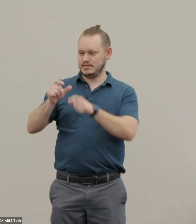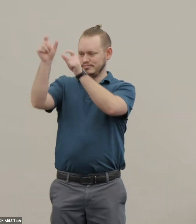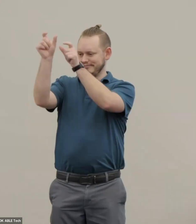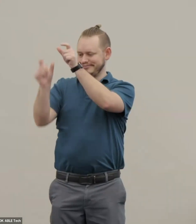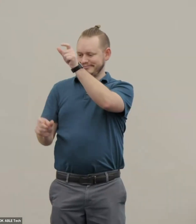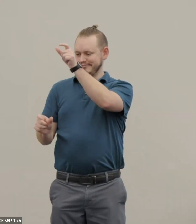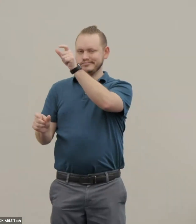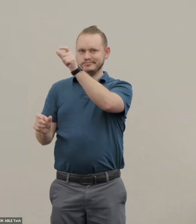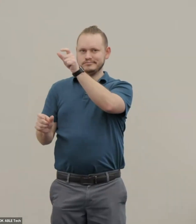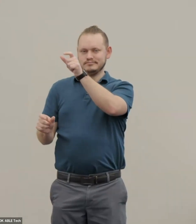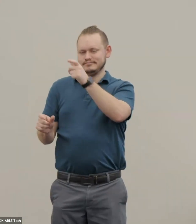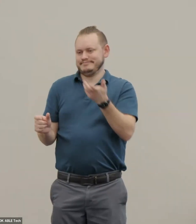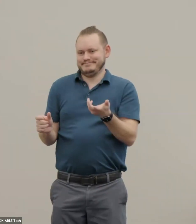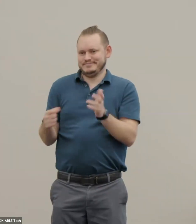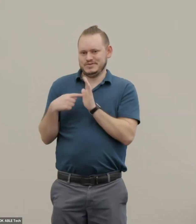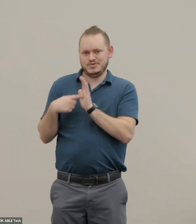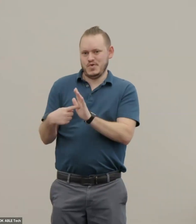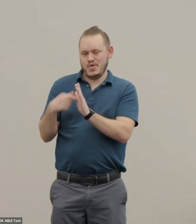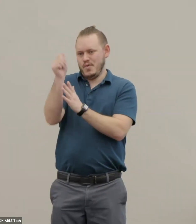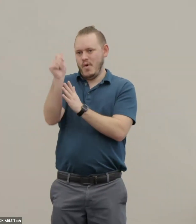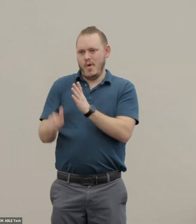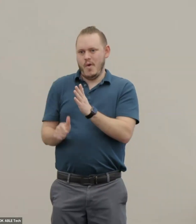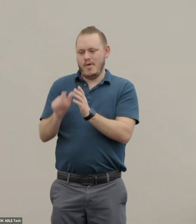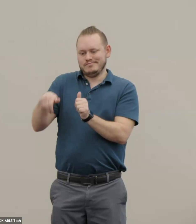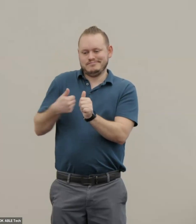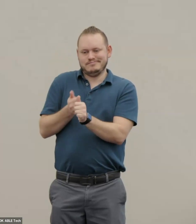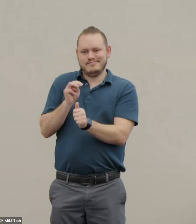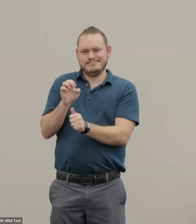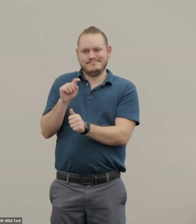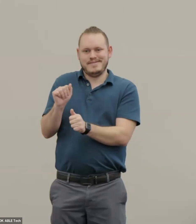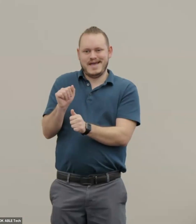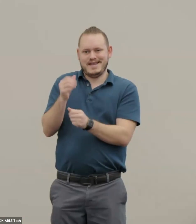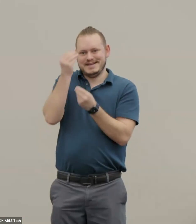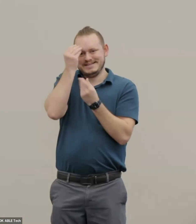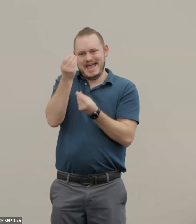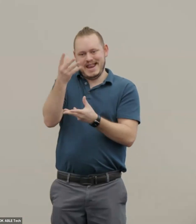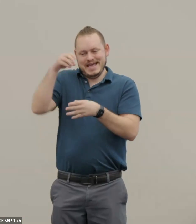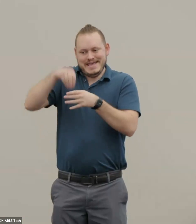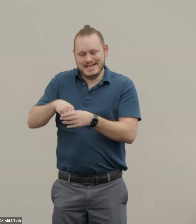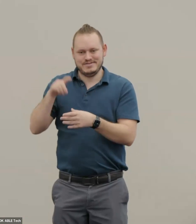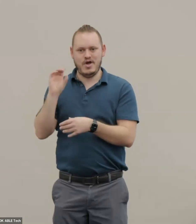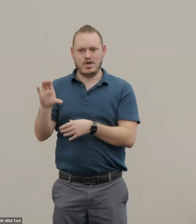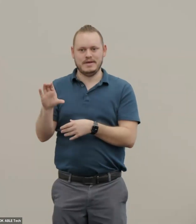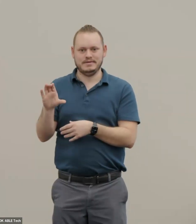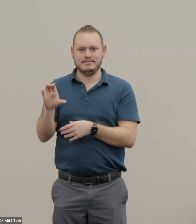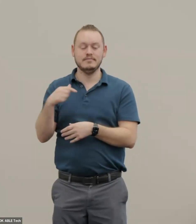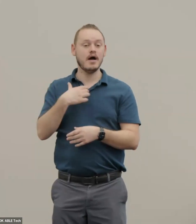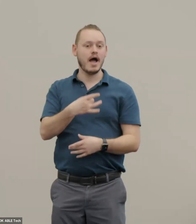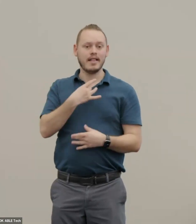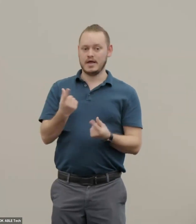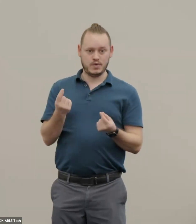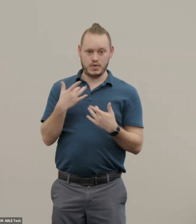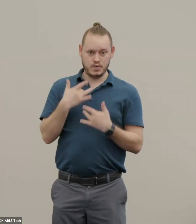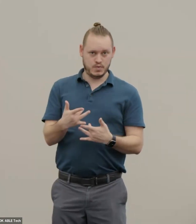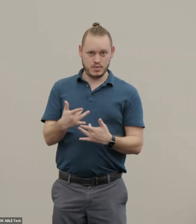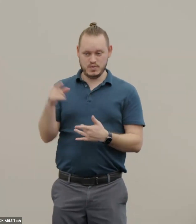column, and this is basically showing you all of the metadata in the document. Now, what I like to do, if you look at the